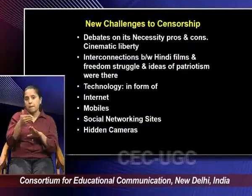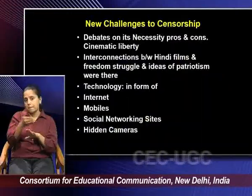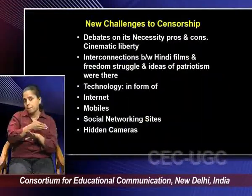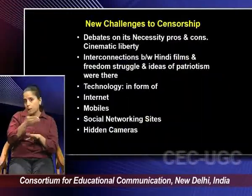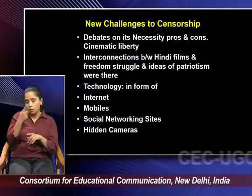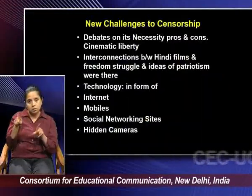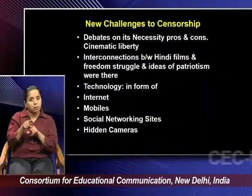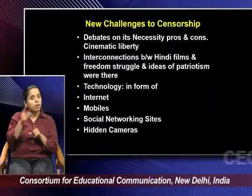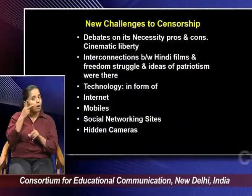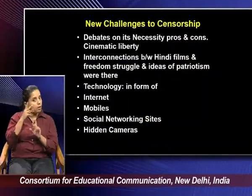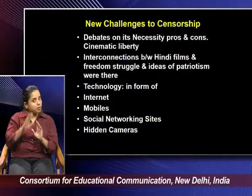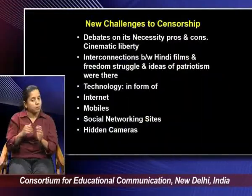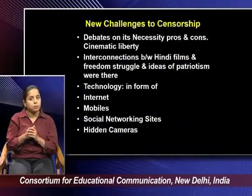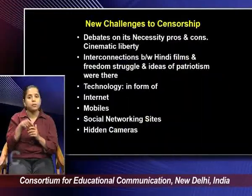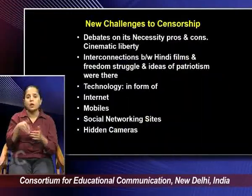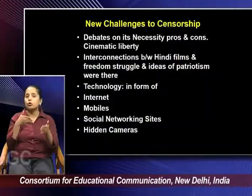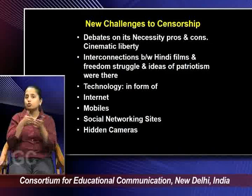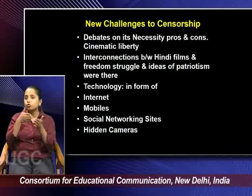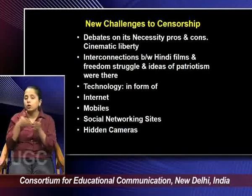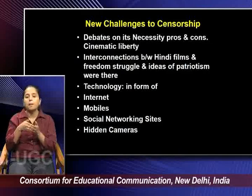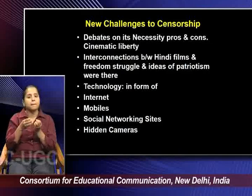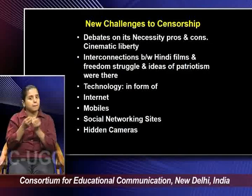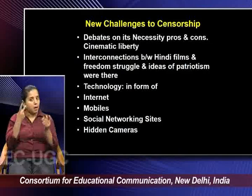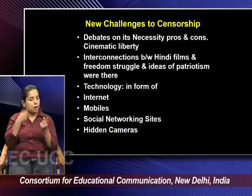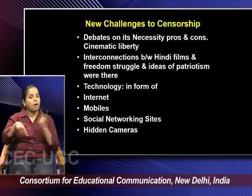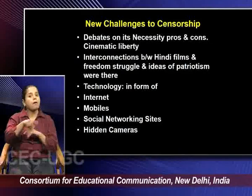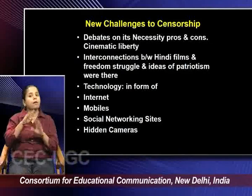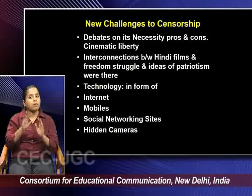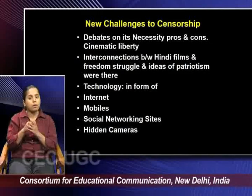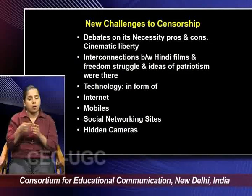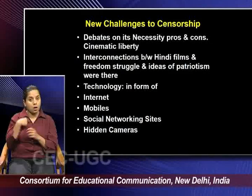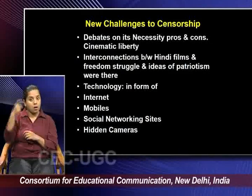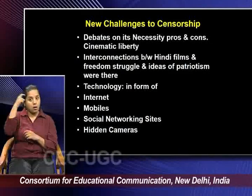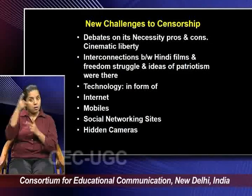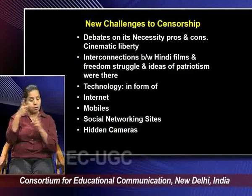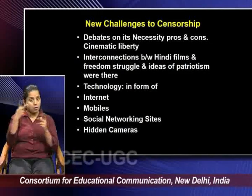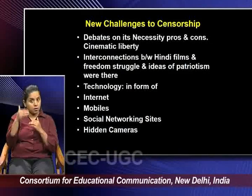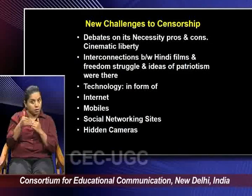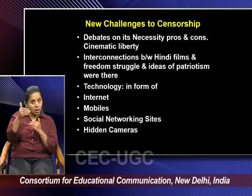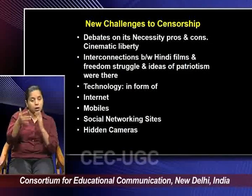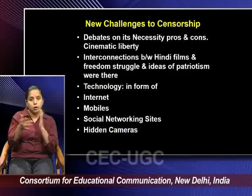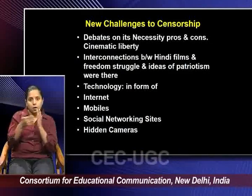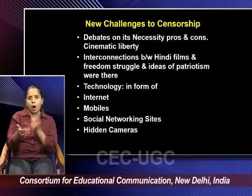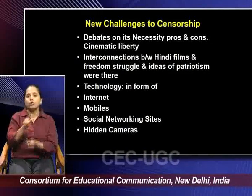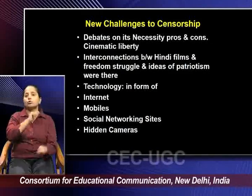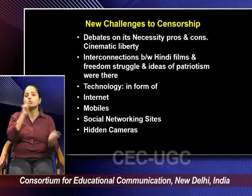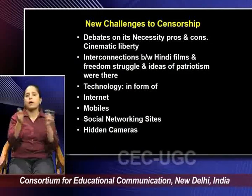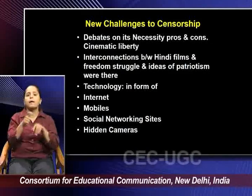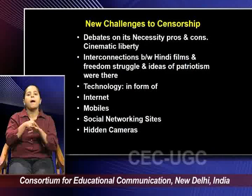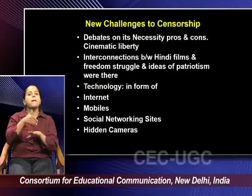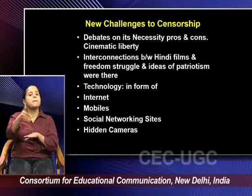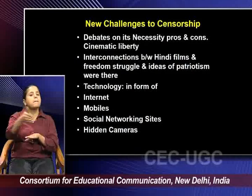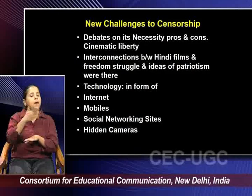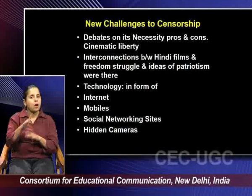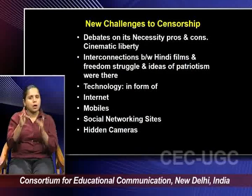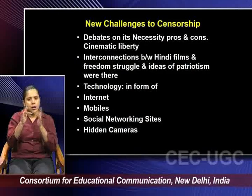well. And a number of challenges are also there, keeping in mind the way technology has changed over a period of time.